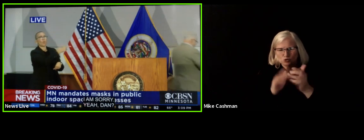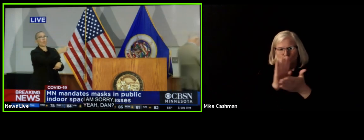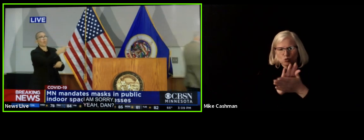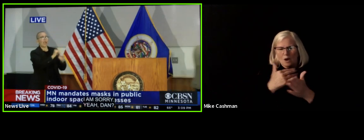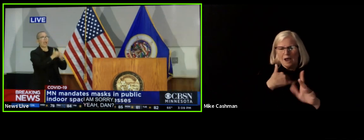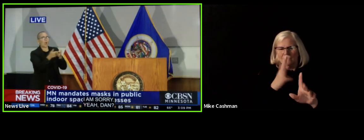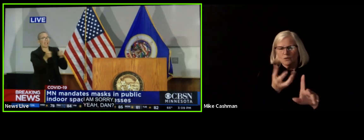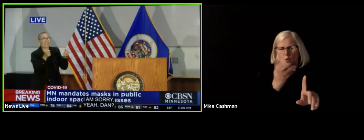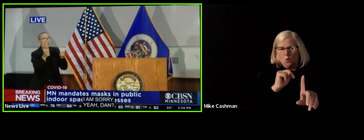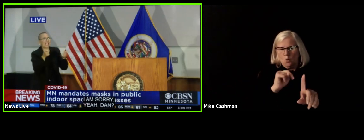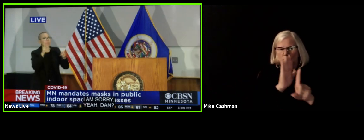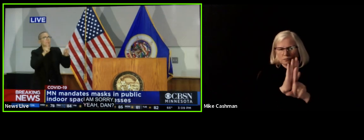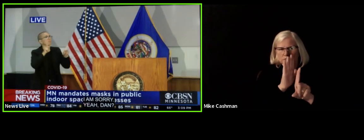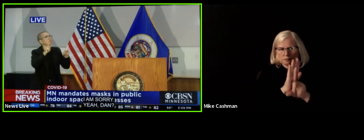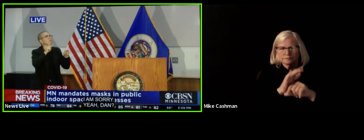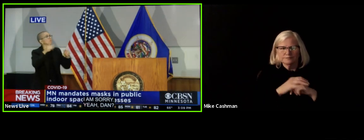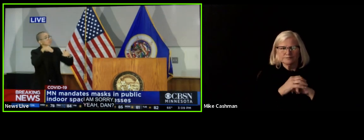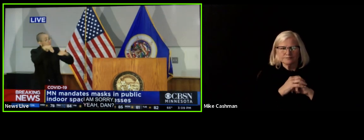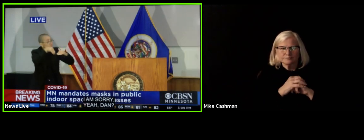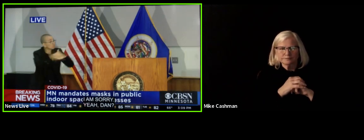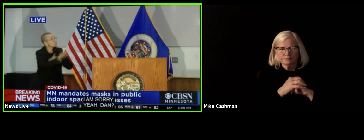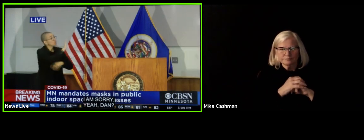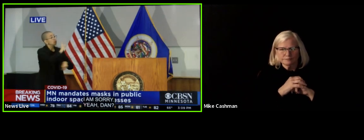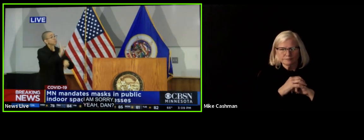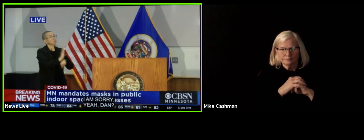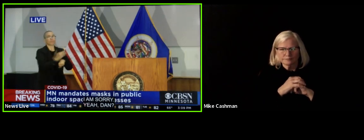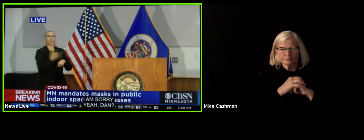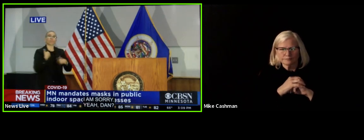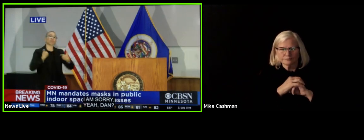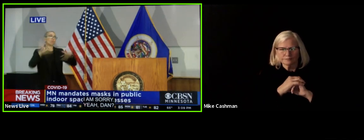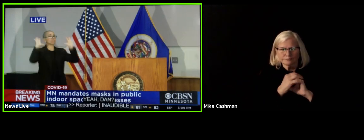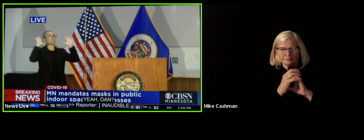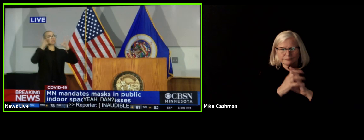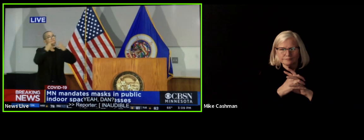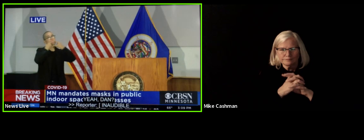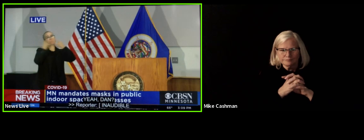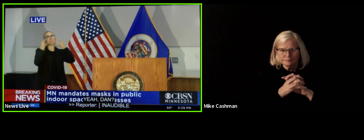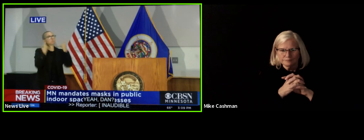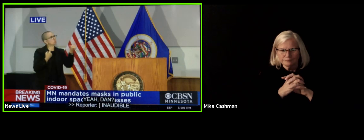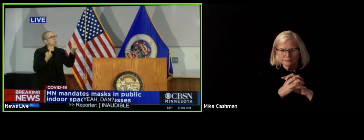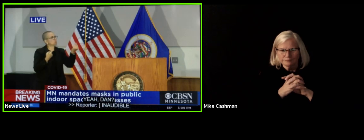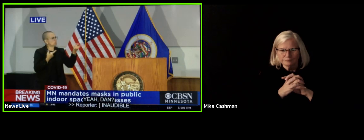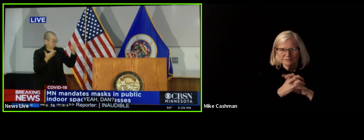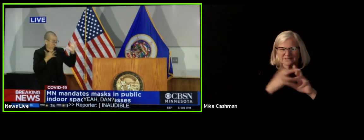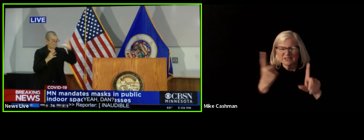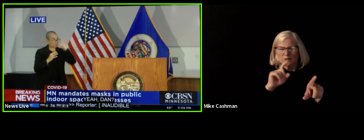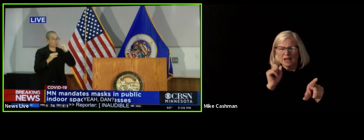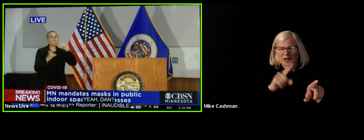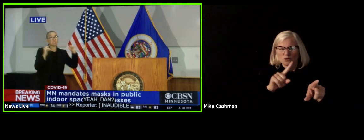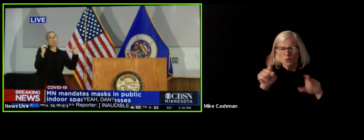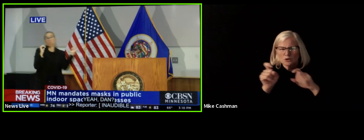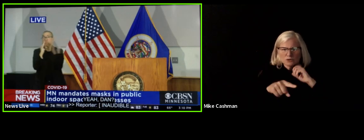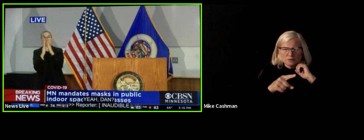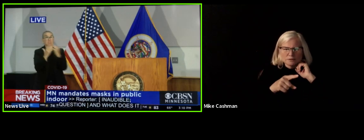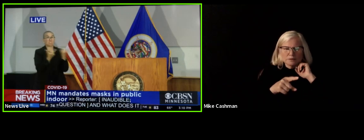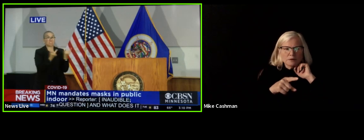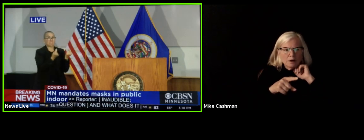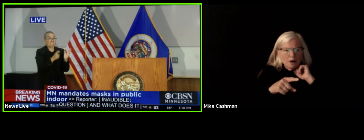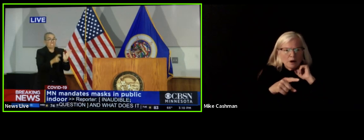Want to wear a mask in your business? And what does it mean to have this mandate now and be able to point folks to that and